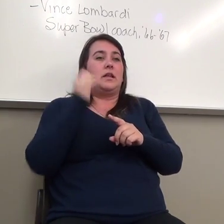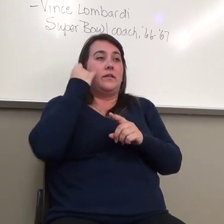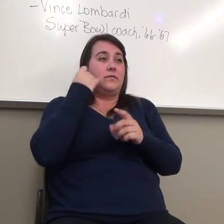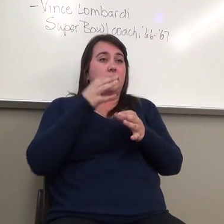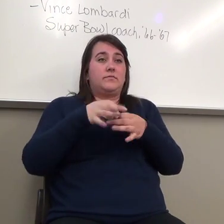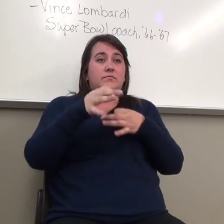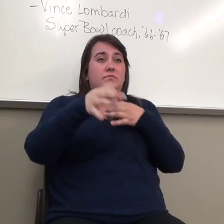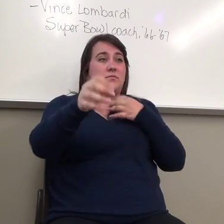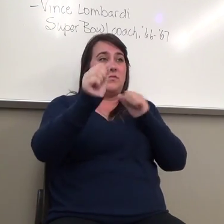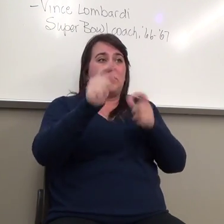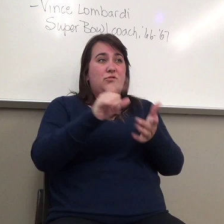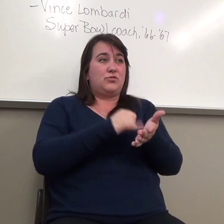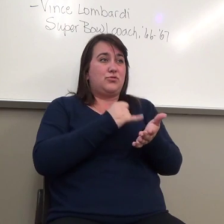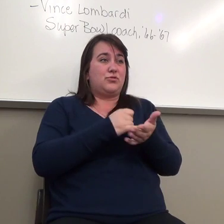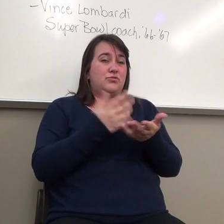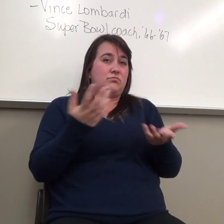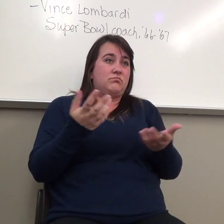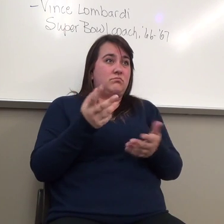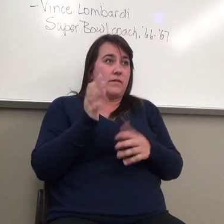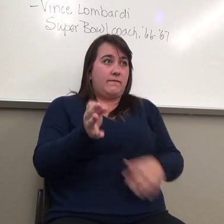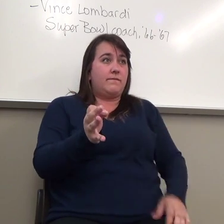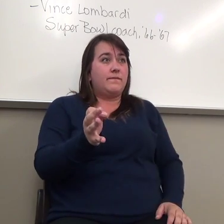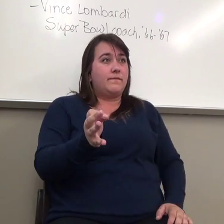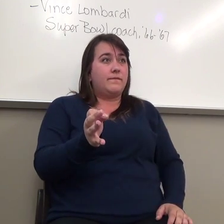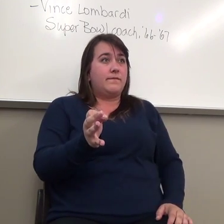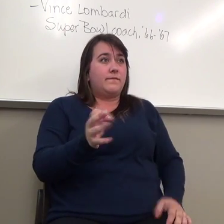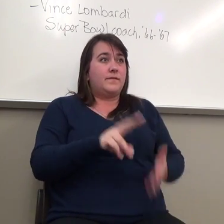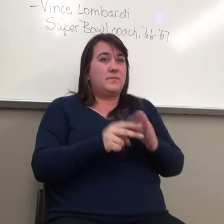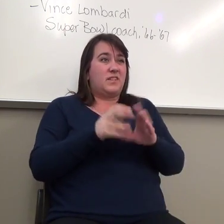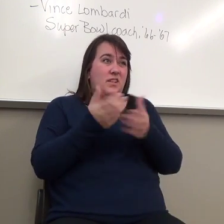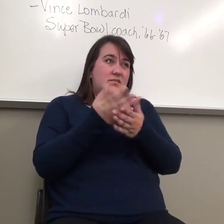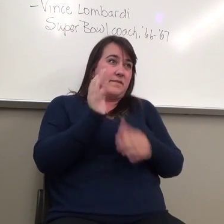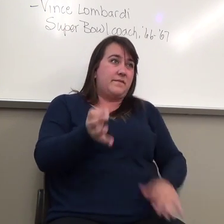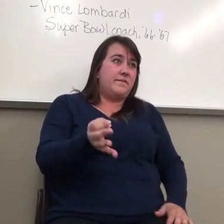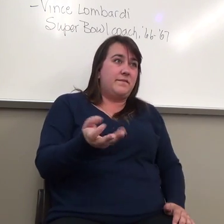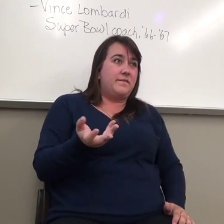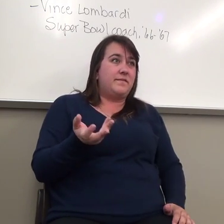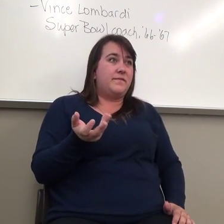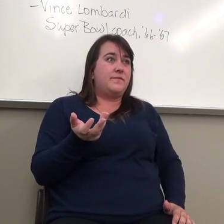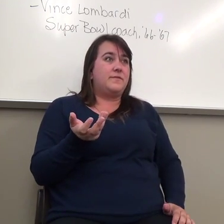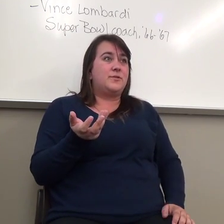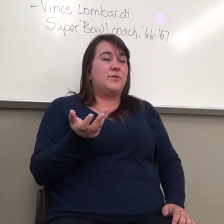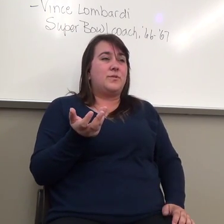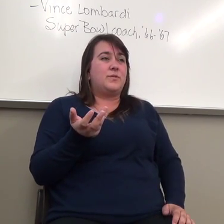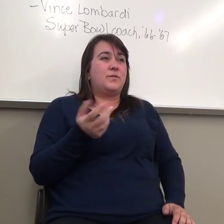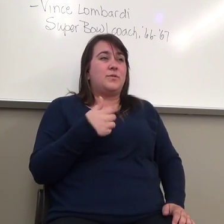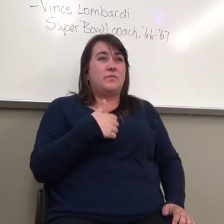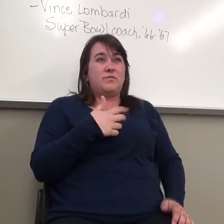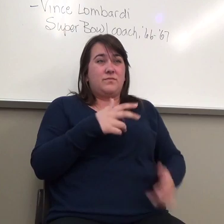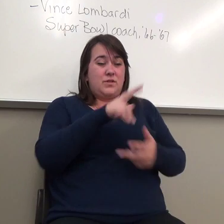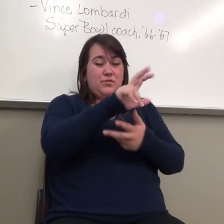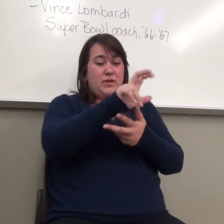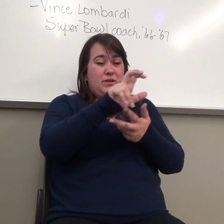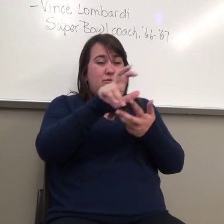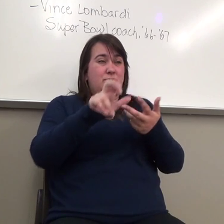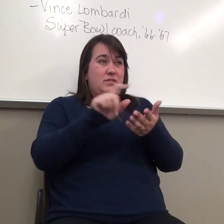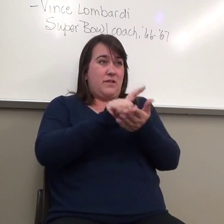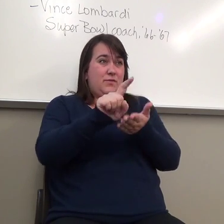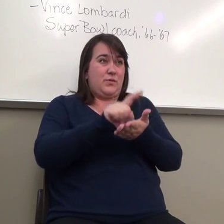journal and F in the class. So you have to keep up, like I say, because you guys have 300 words a week, so you have to do it every